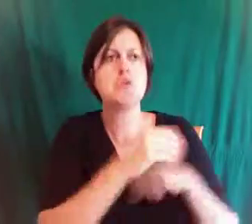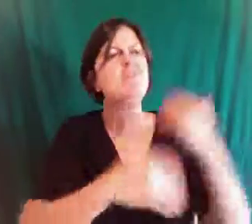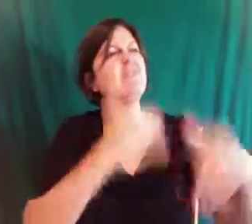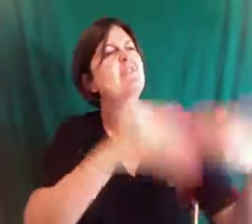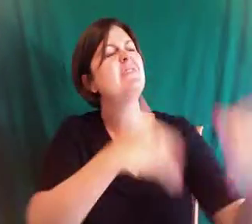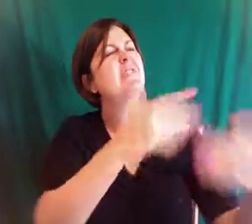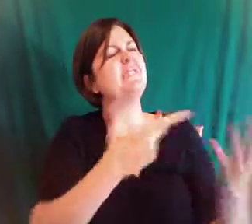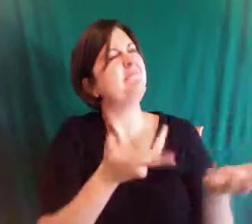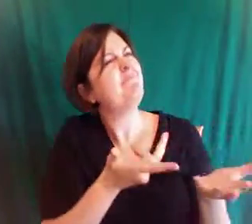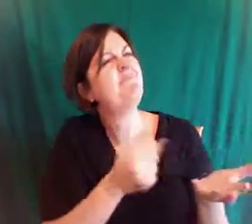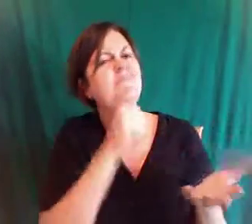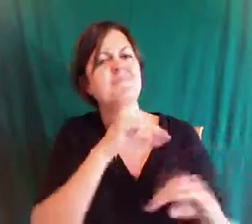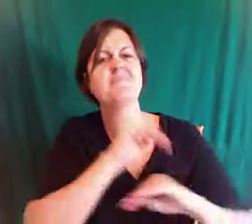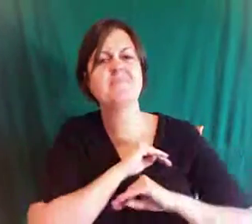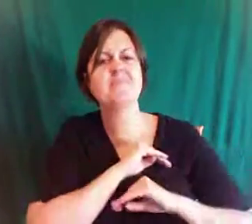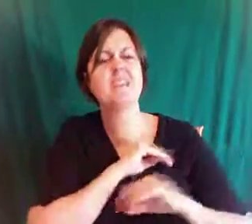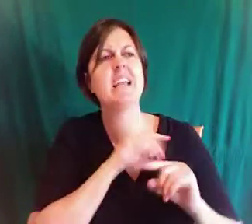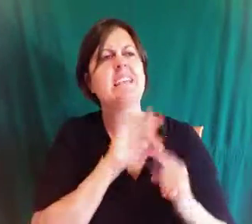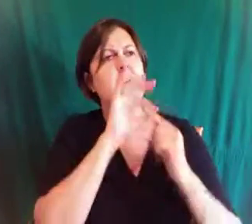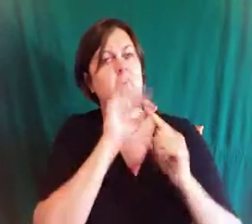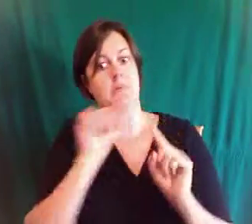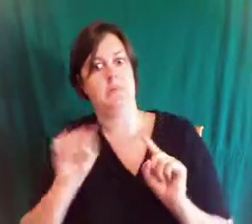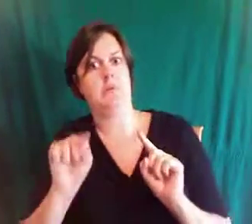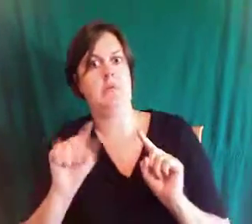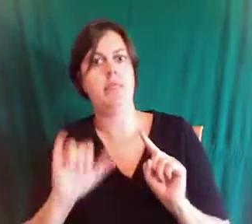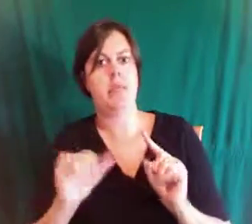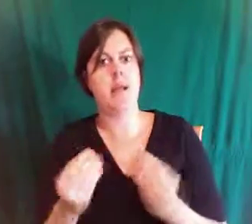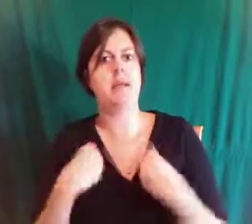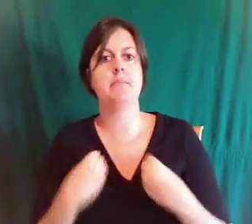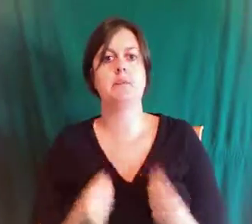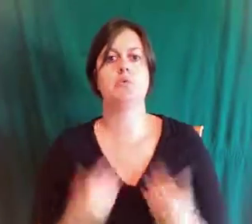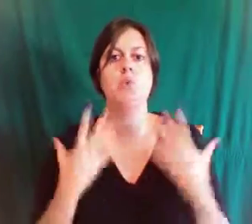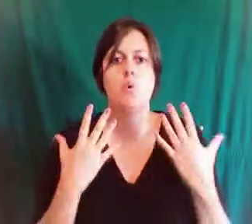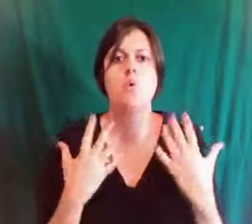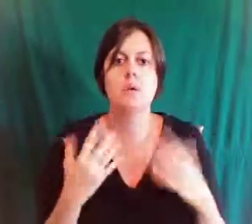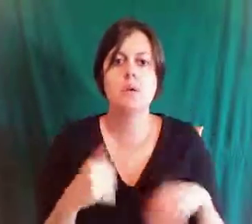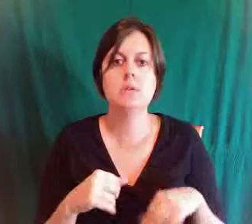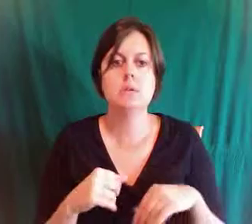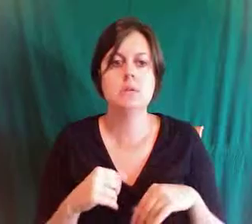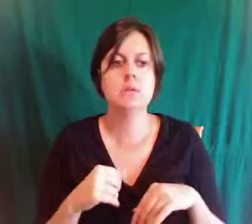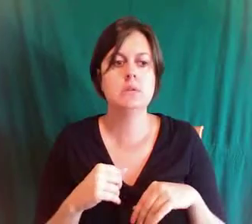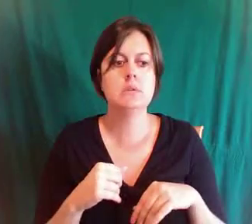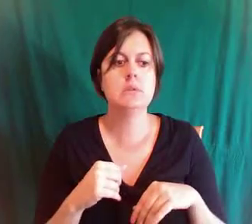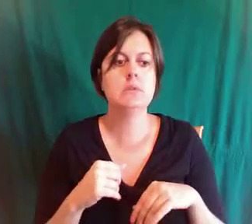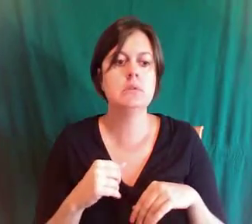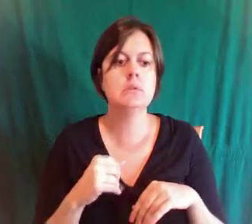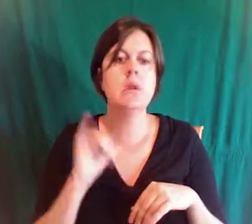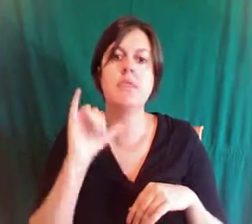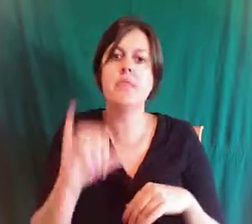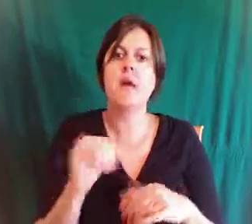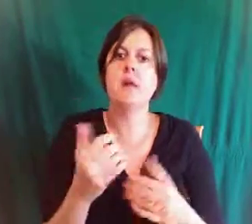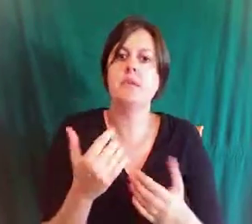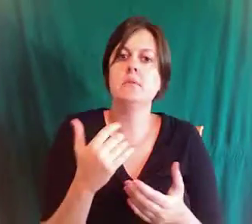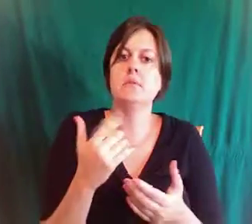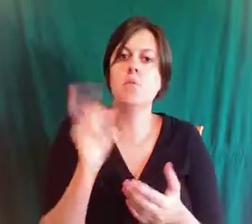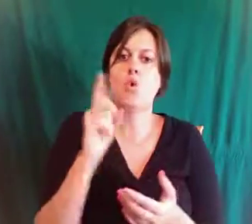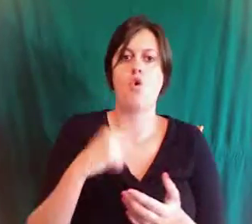discover that something in that I was really doing that brought the joy to me, and that's what you're now